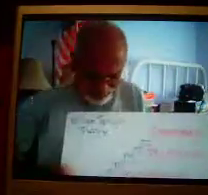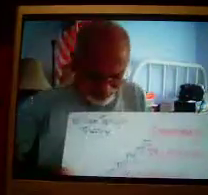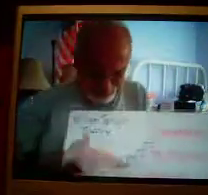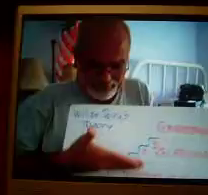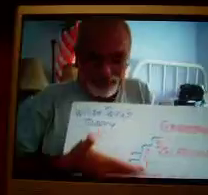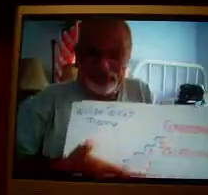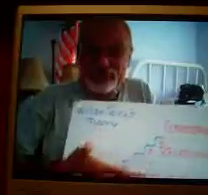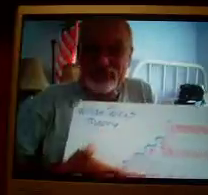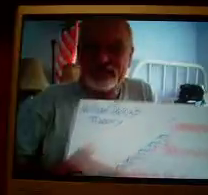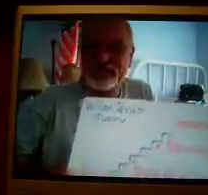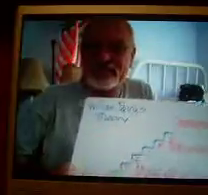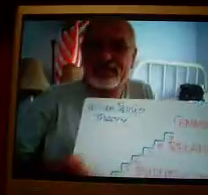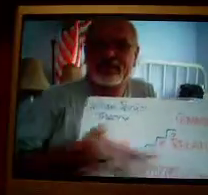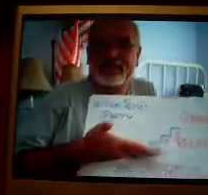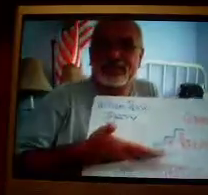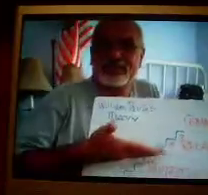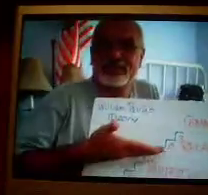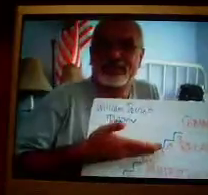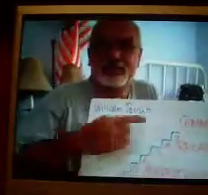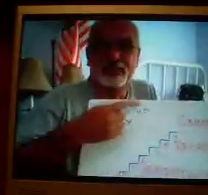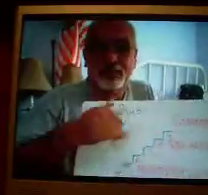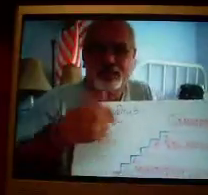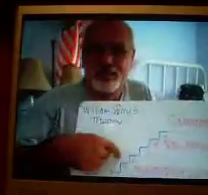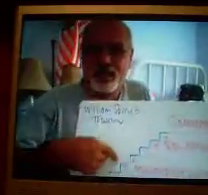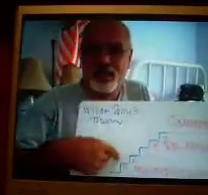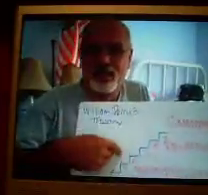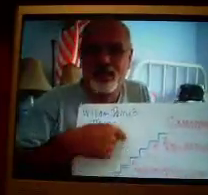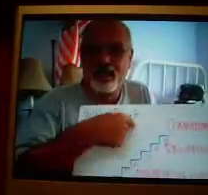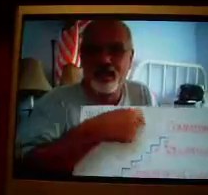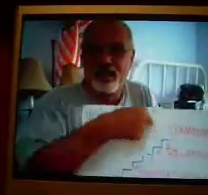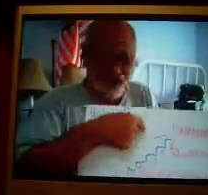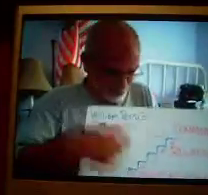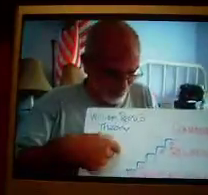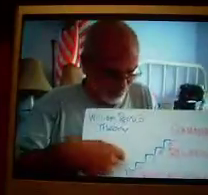interpreting. You can keep moving up this ladder here.